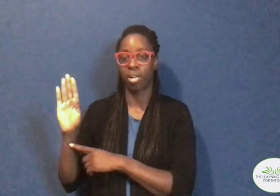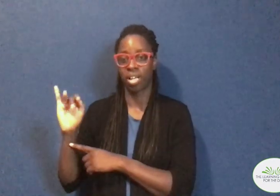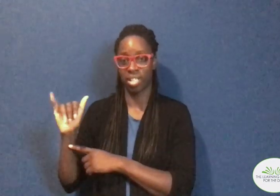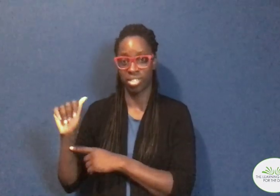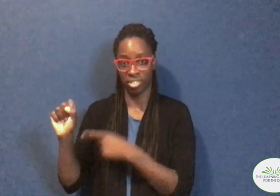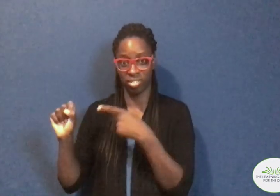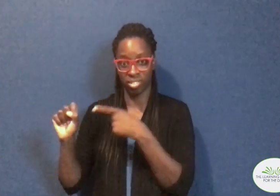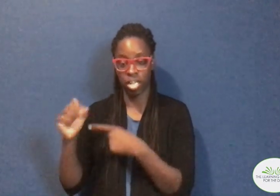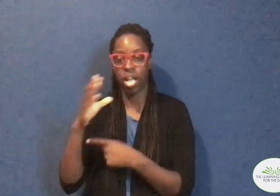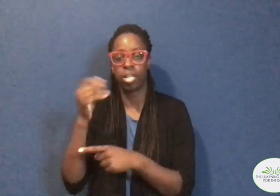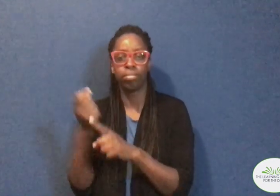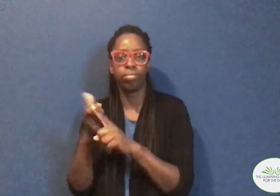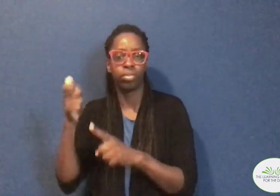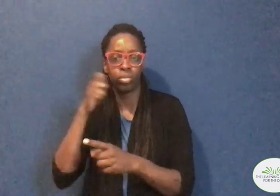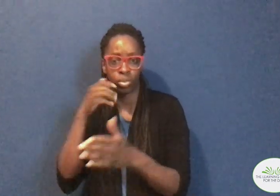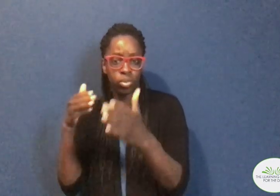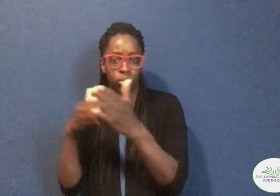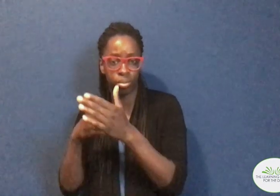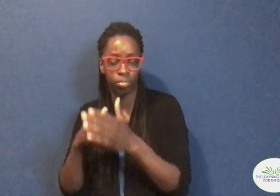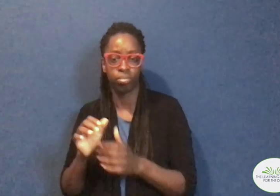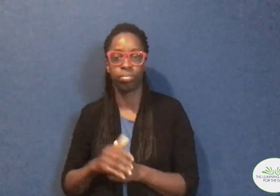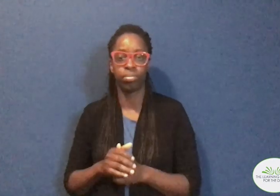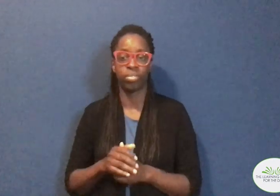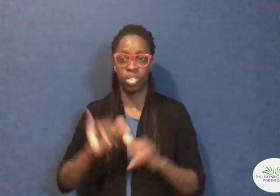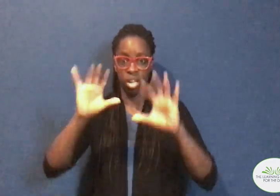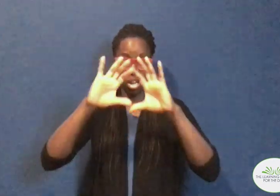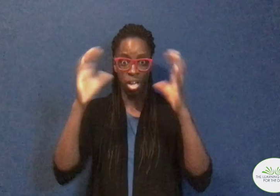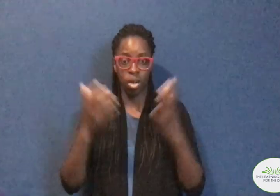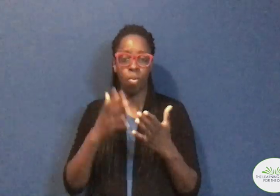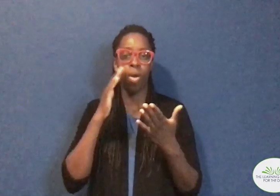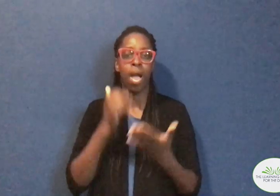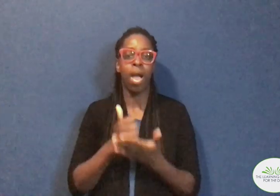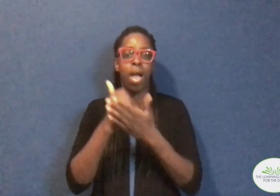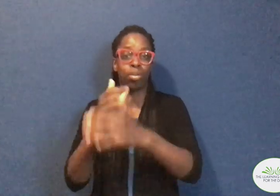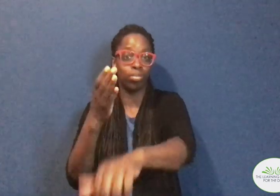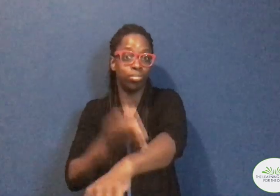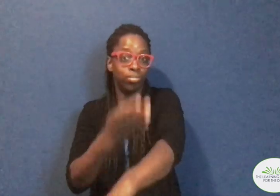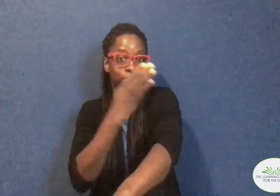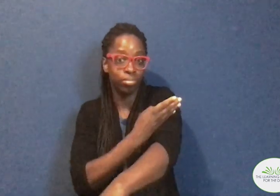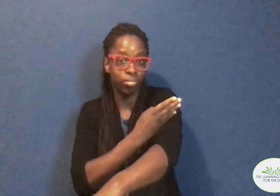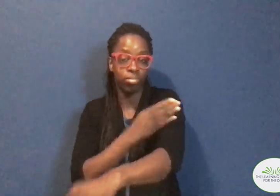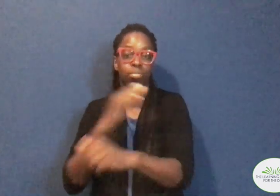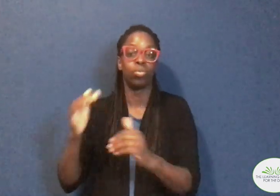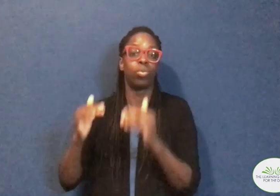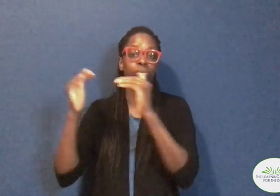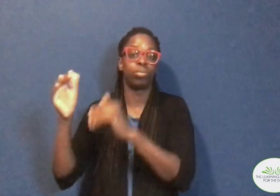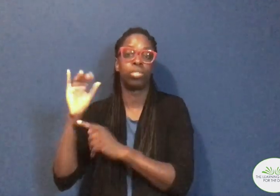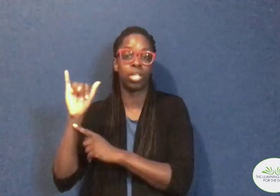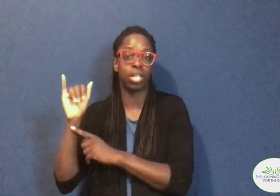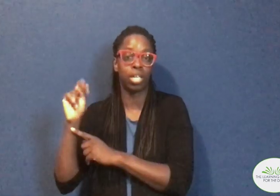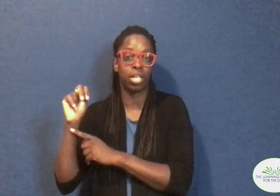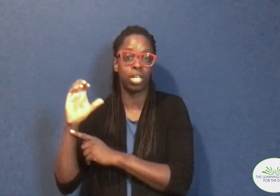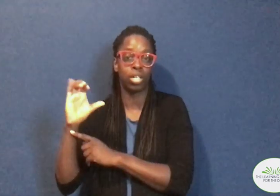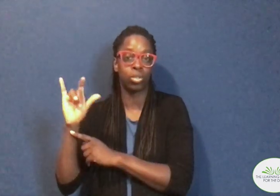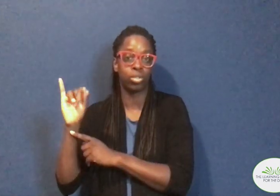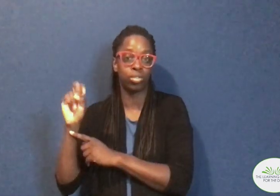We will distribute an open invitation to all students, past and present, and invite them to dialogue, led by an